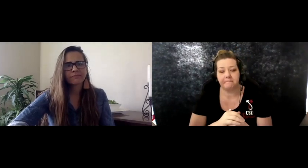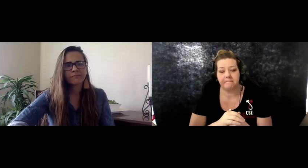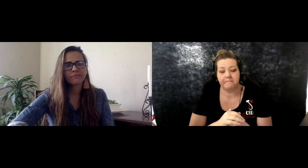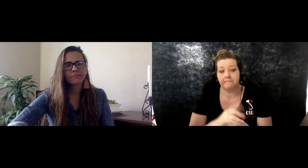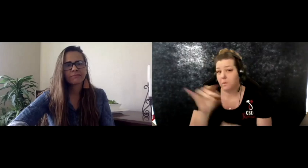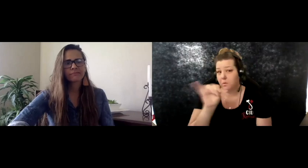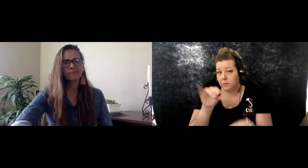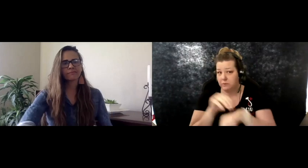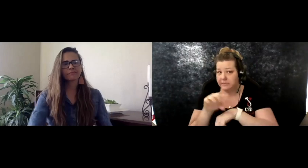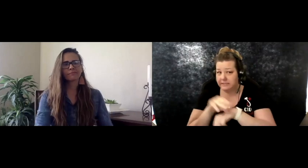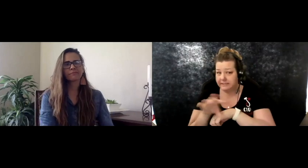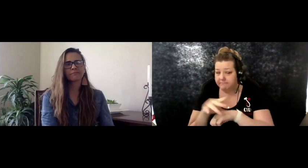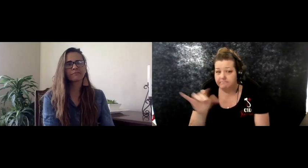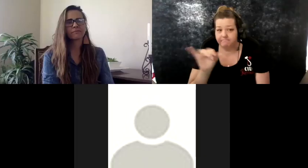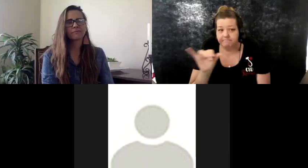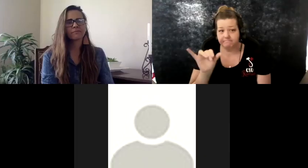also counseling in the past too.